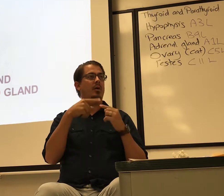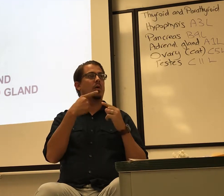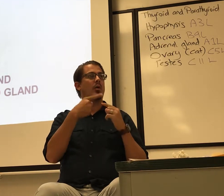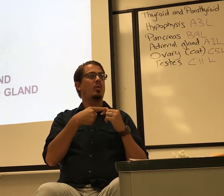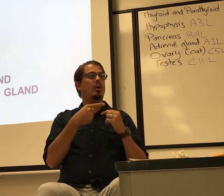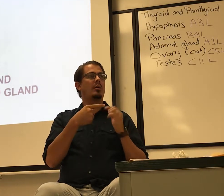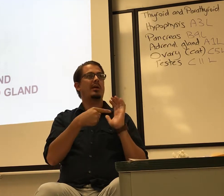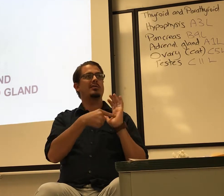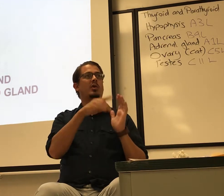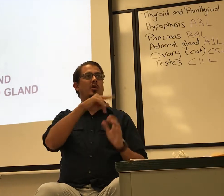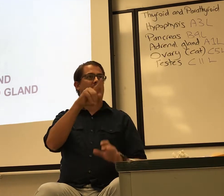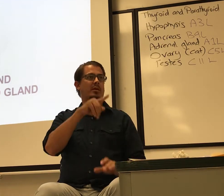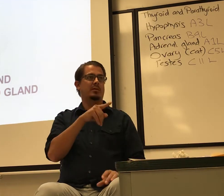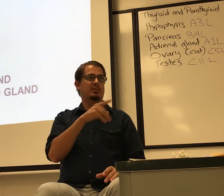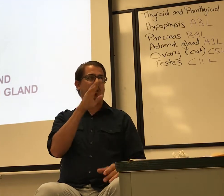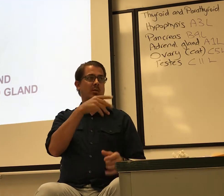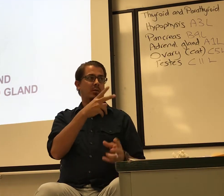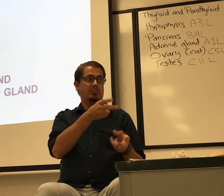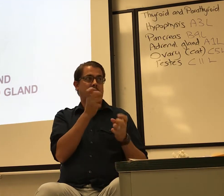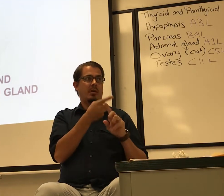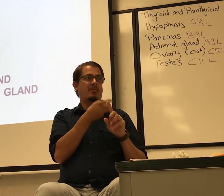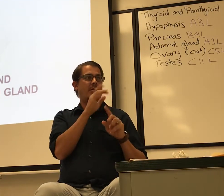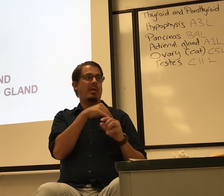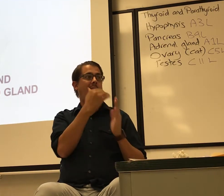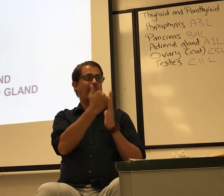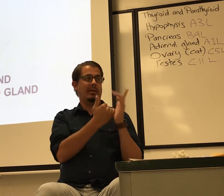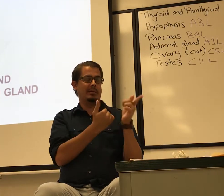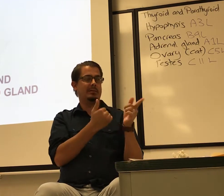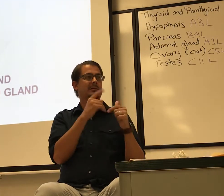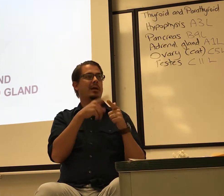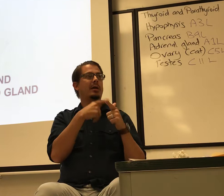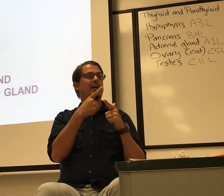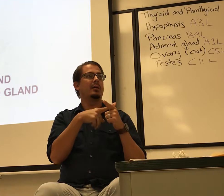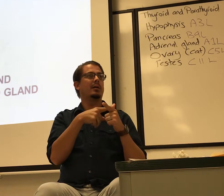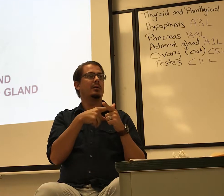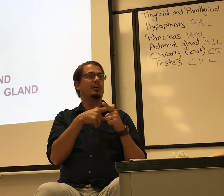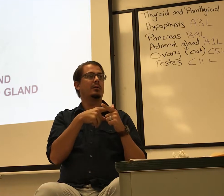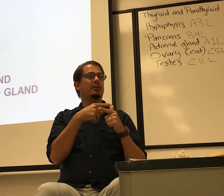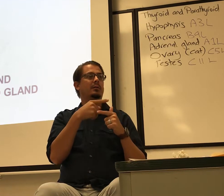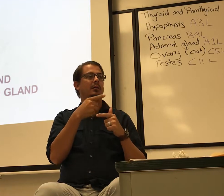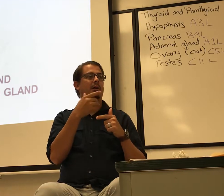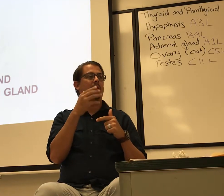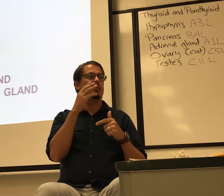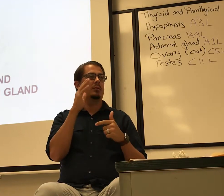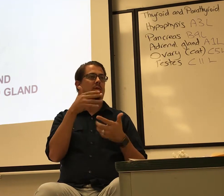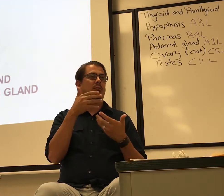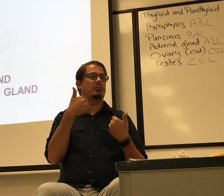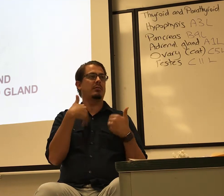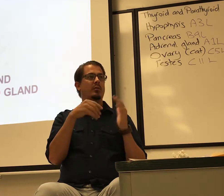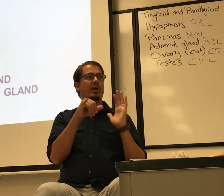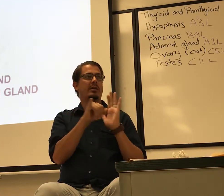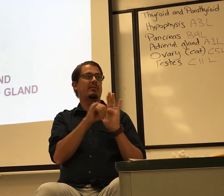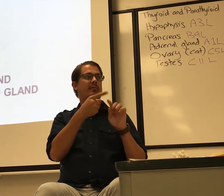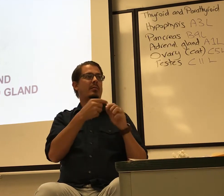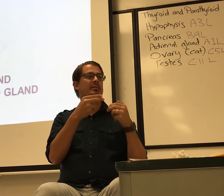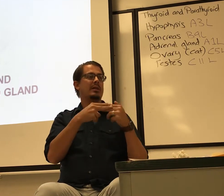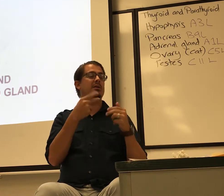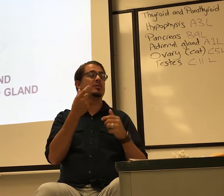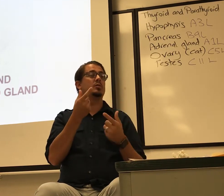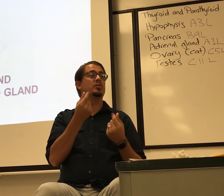just take from that list, and I'll have you identify from the slides I'm about to take. So what I'm going to do, I'm going to get